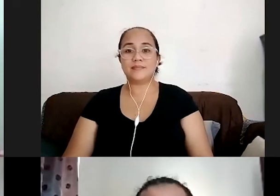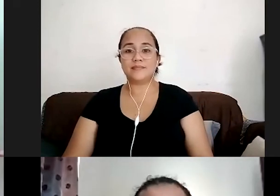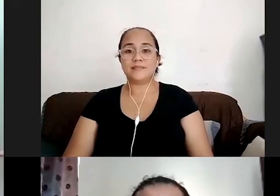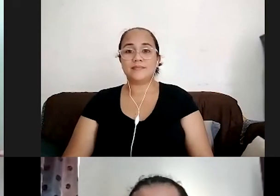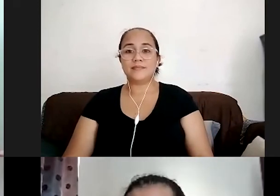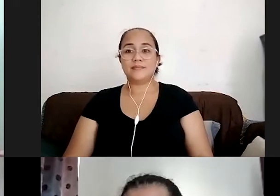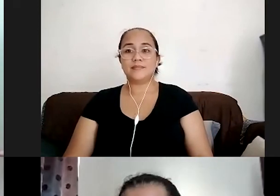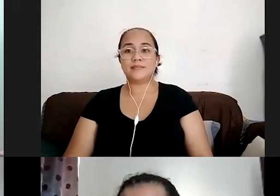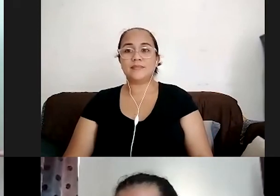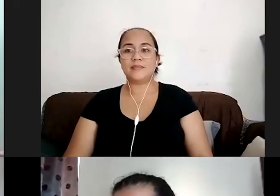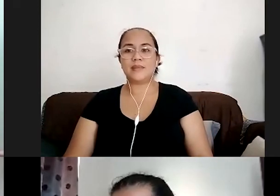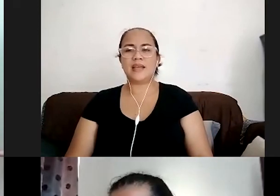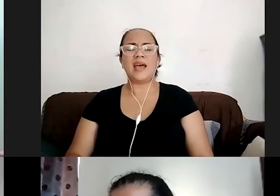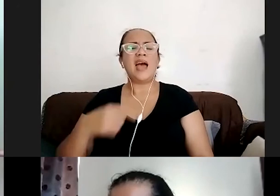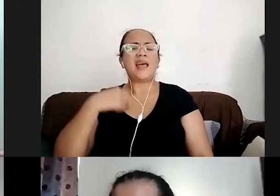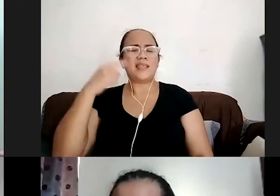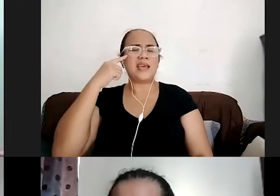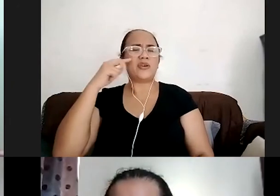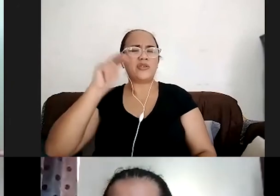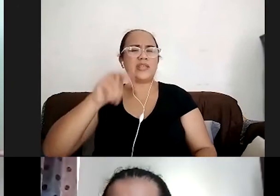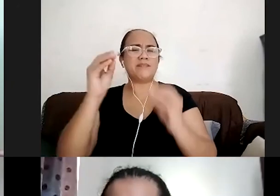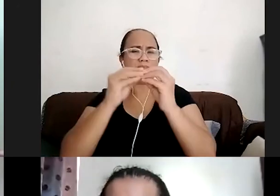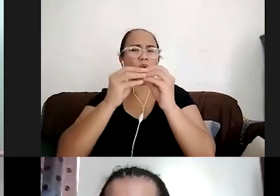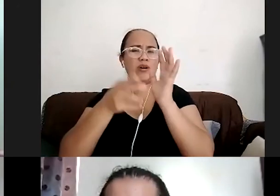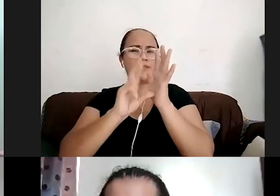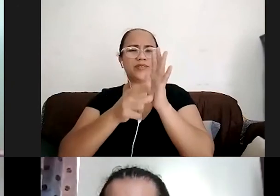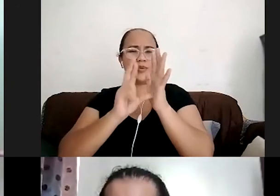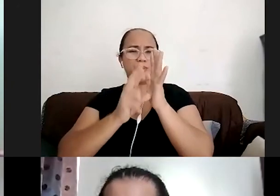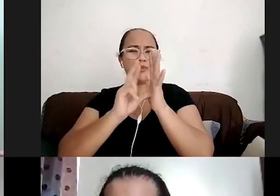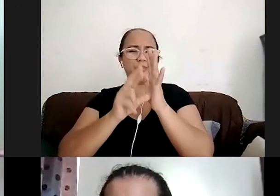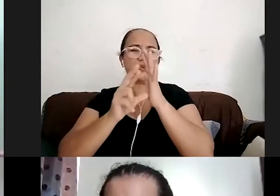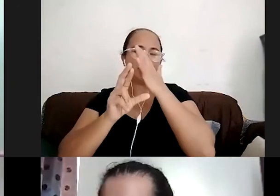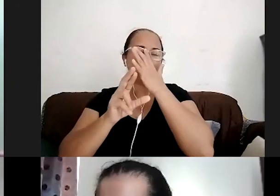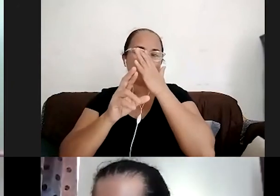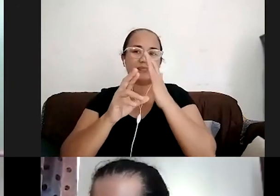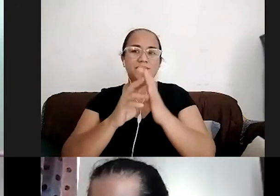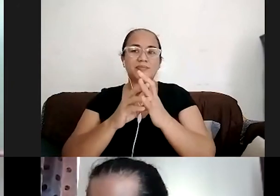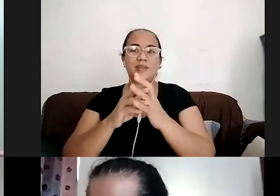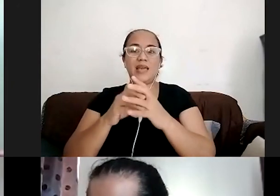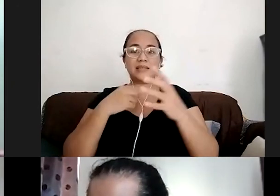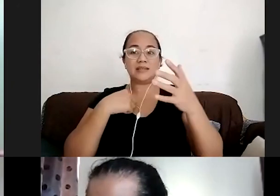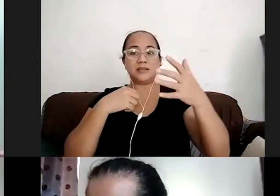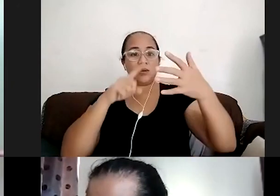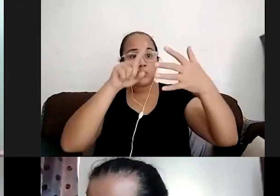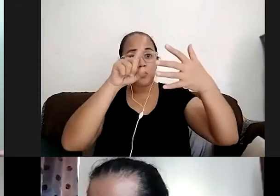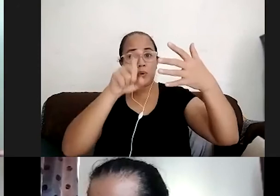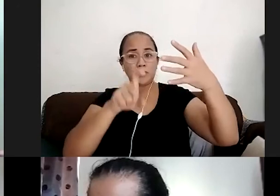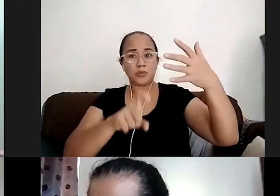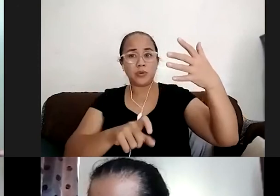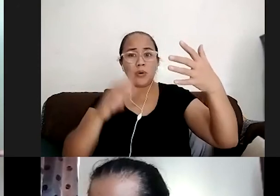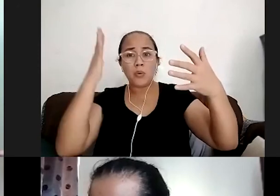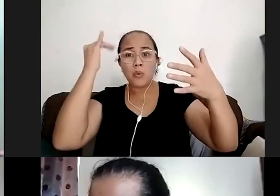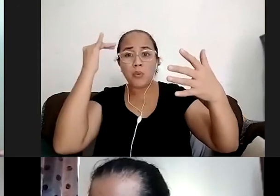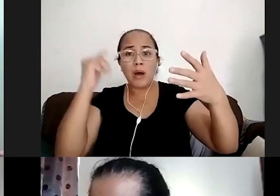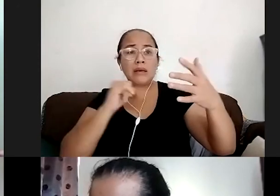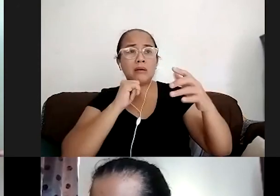So I think you need more review on this, and the question why this hasn't come up sooner is